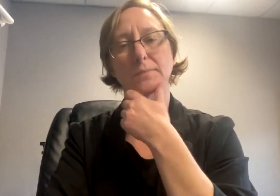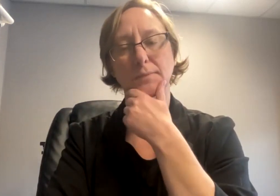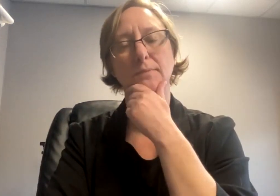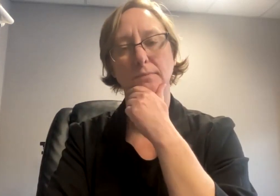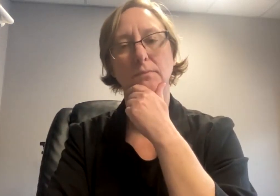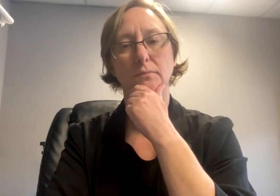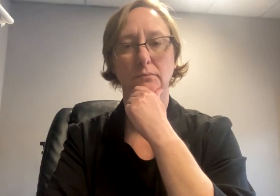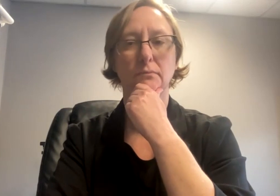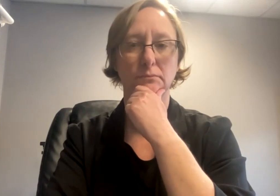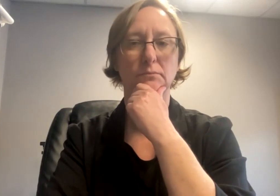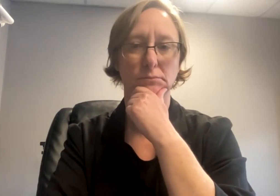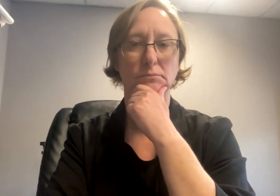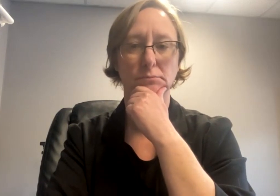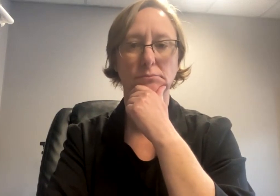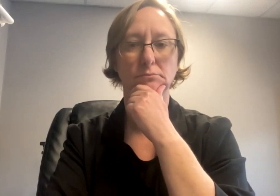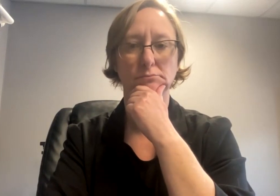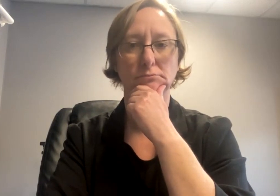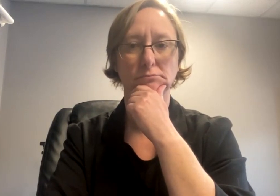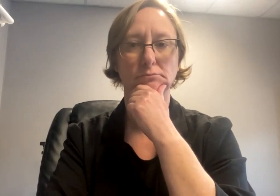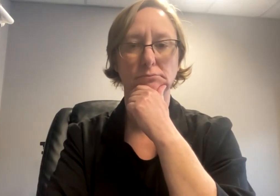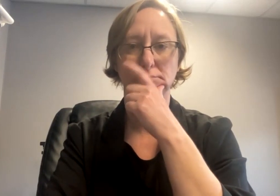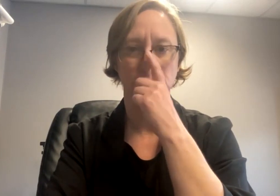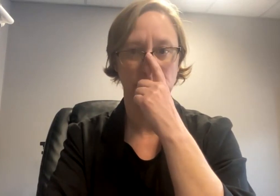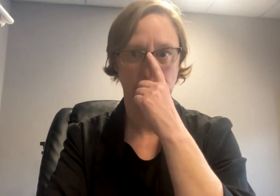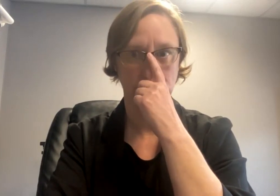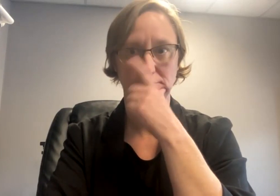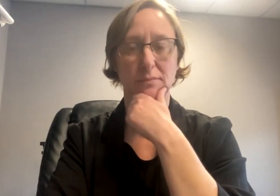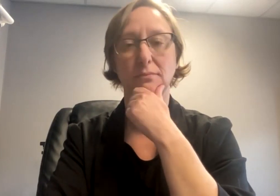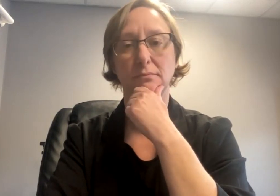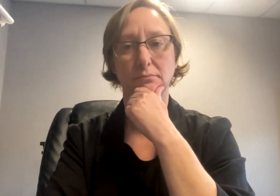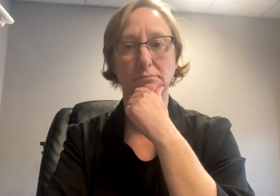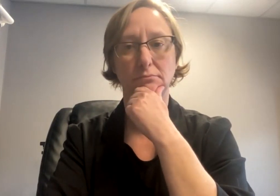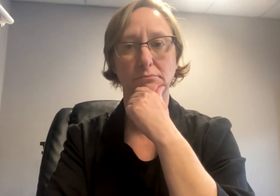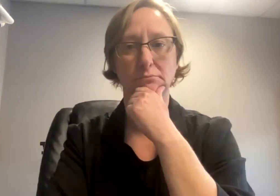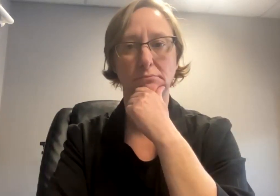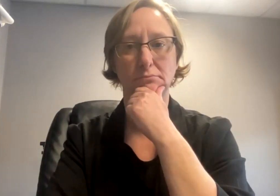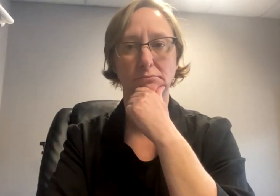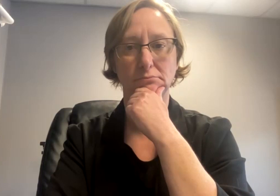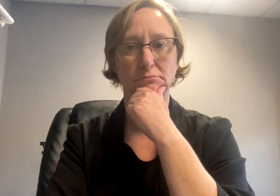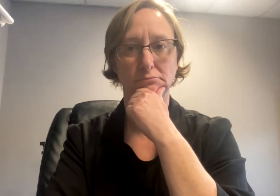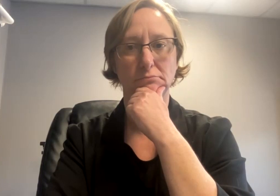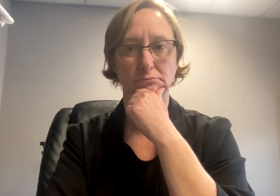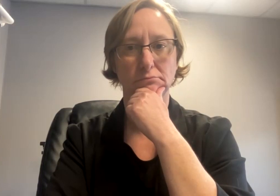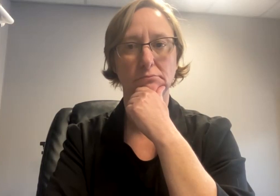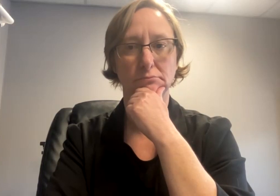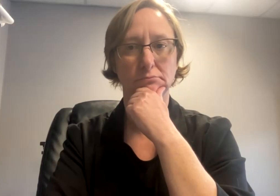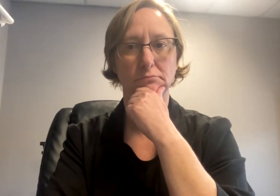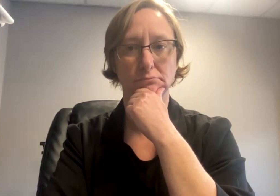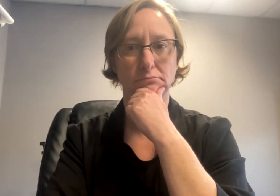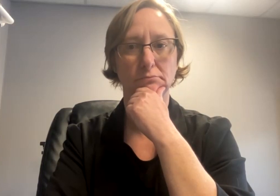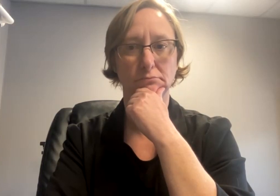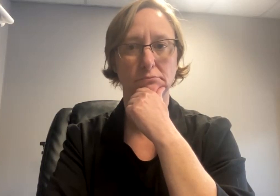of the topics we still need to have. I agree. But for this meeting, this